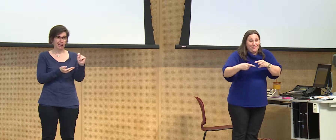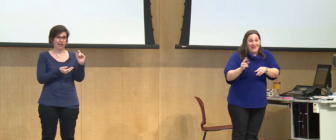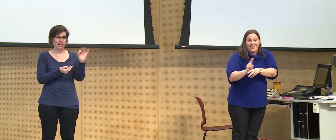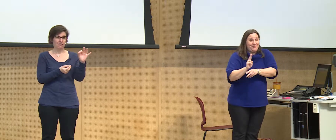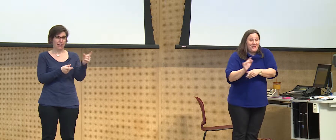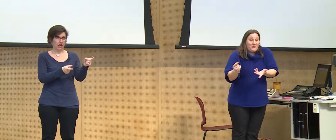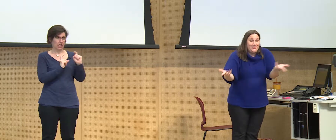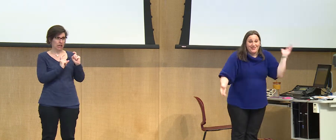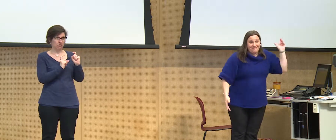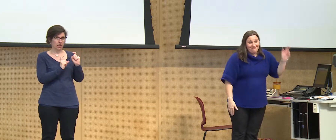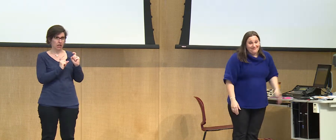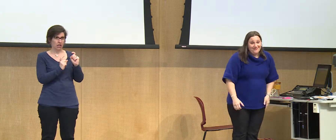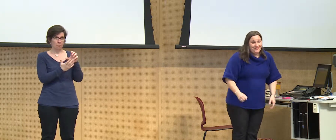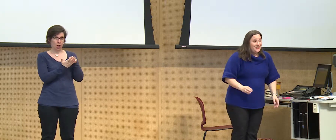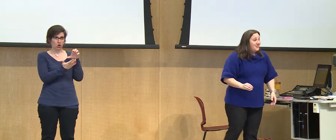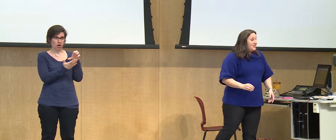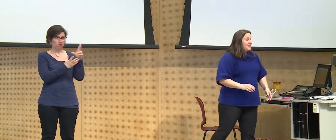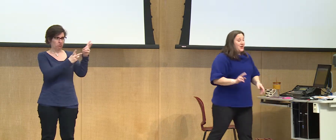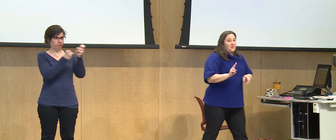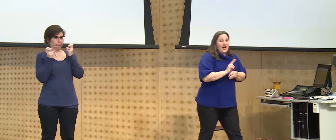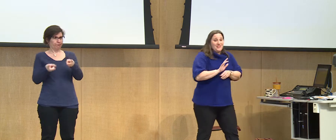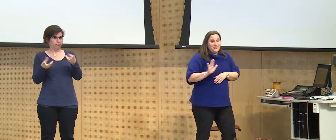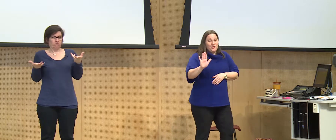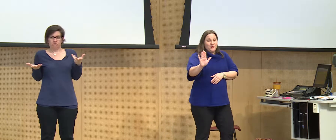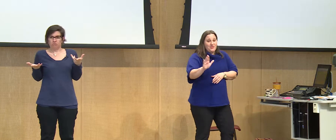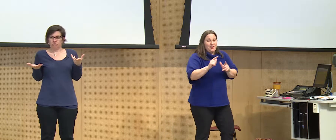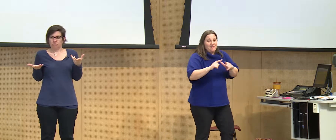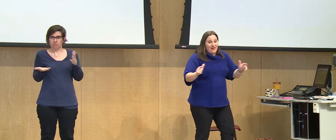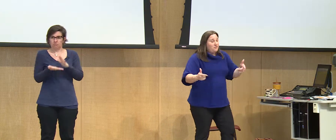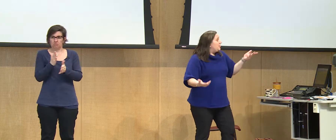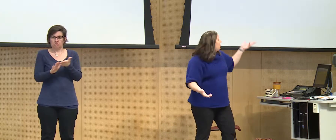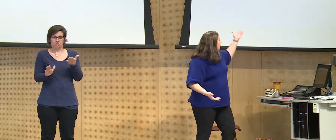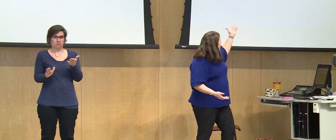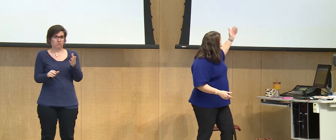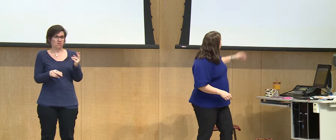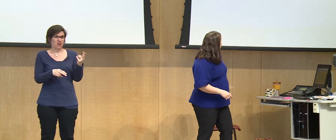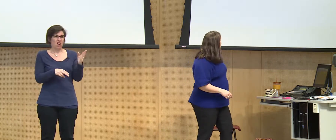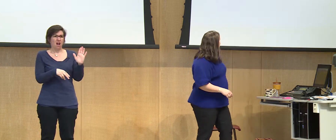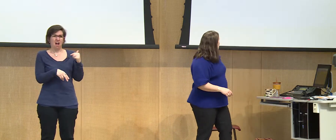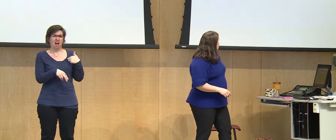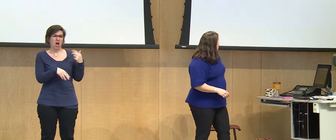wheel, I'm going to use it. So I just use their language.